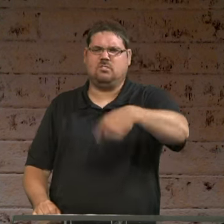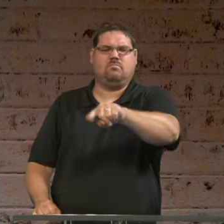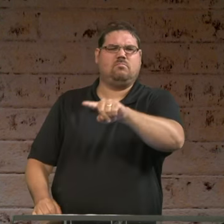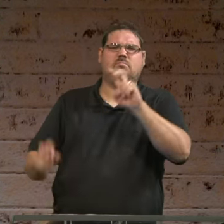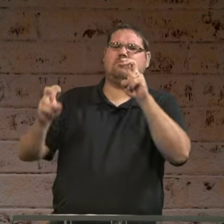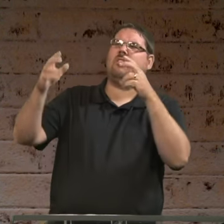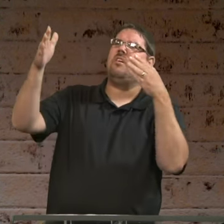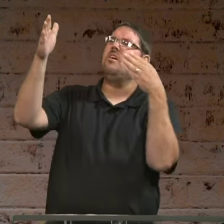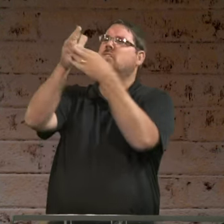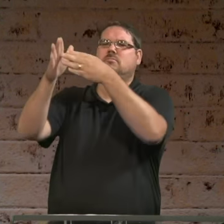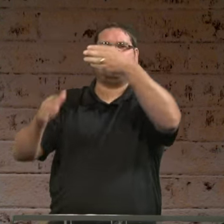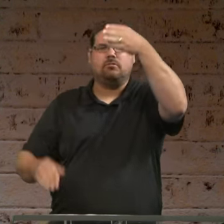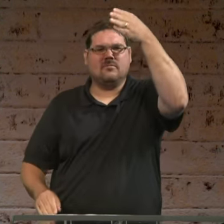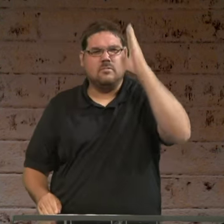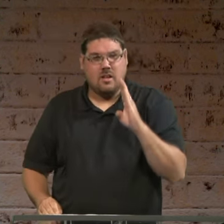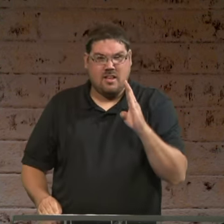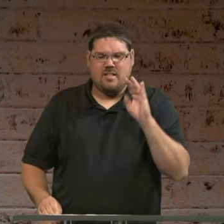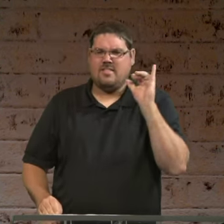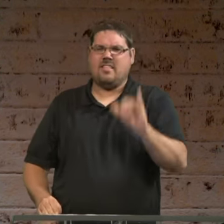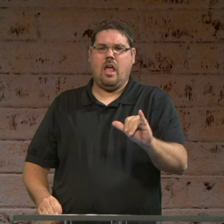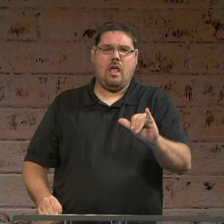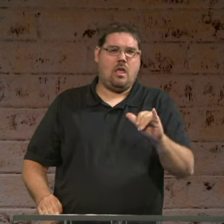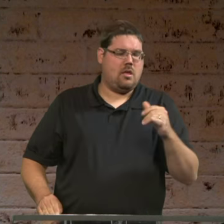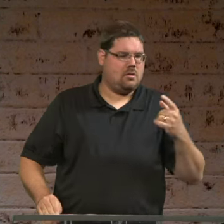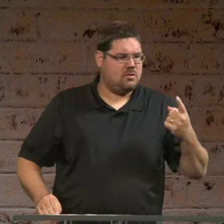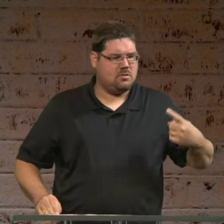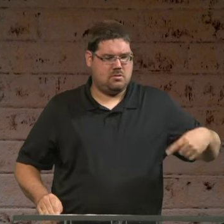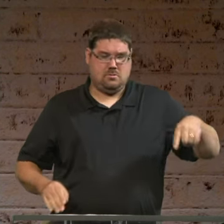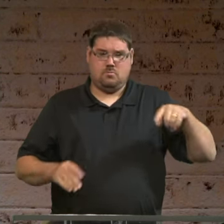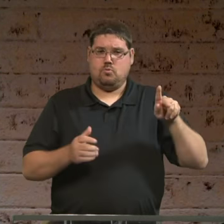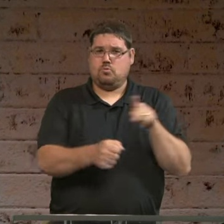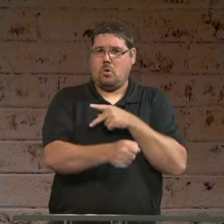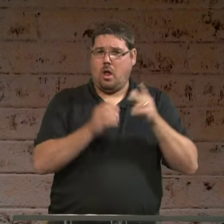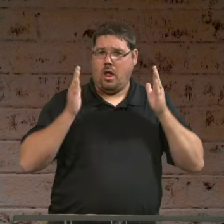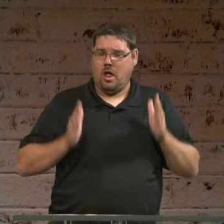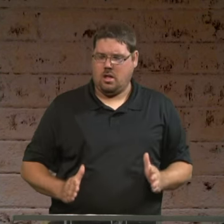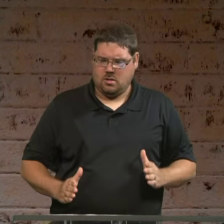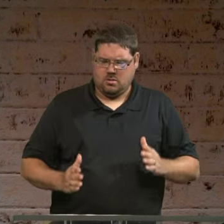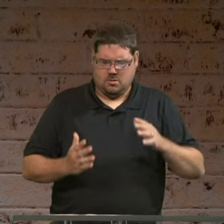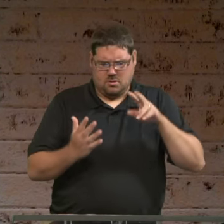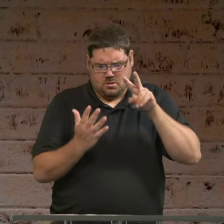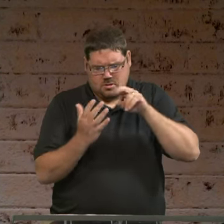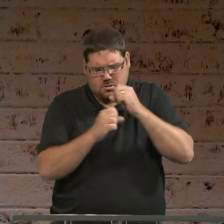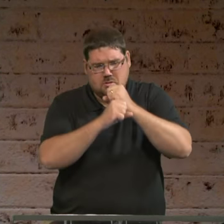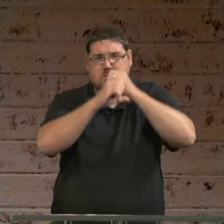people, they really were against God. And so as the psalmist